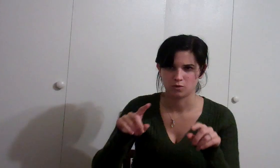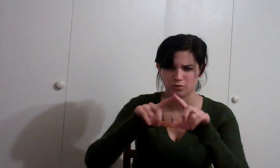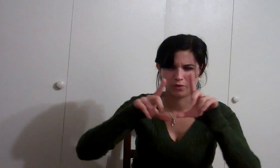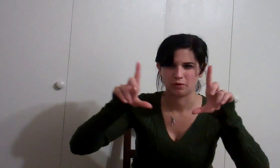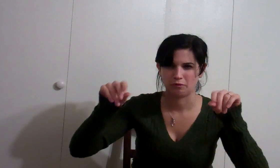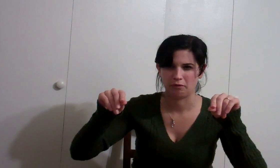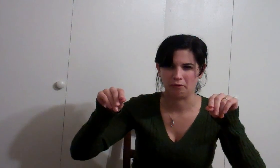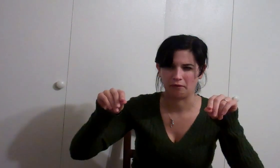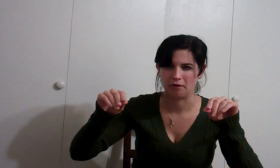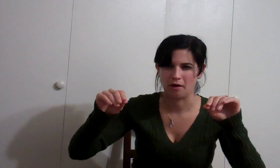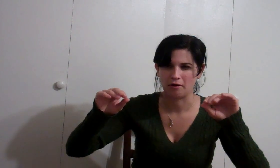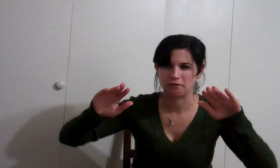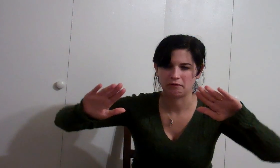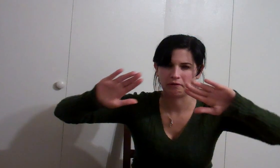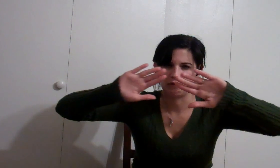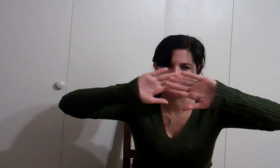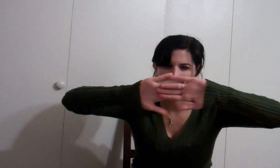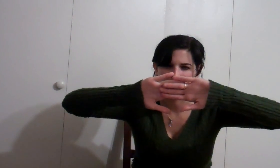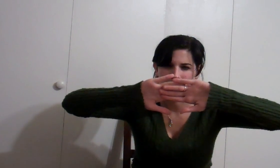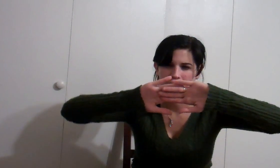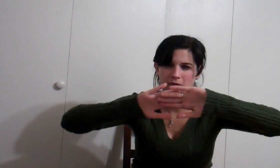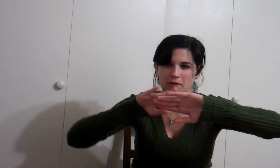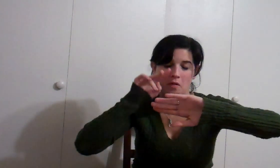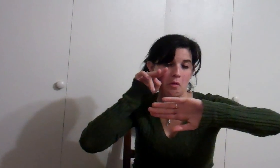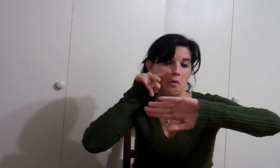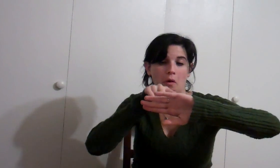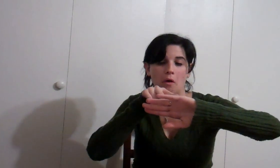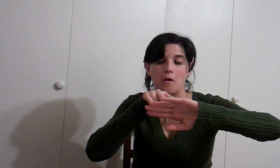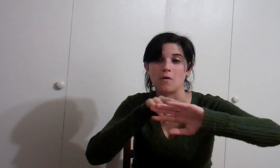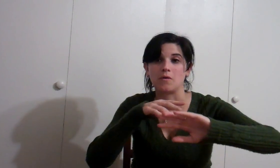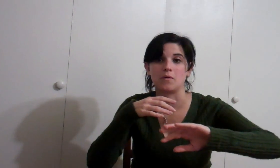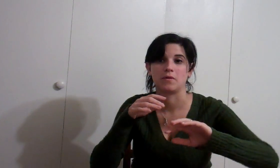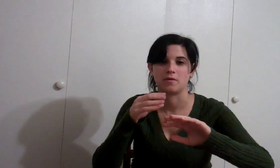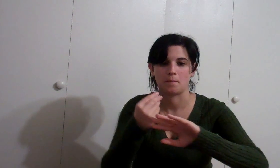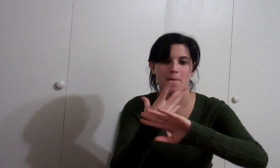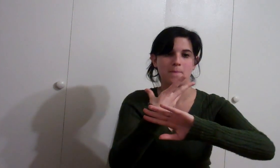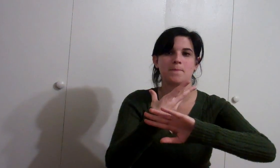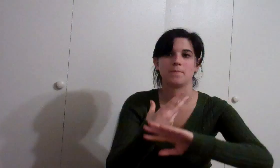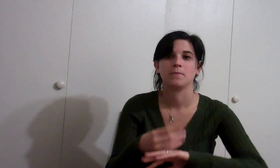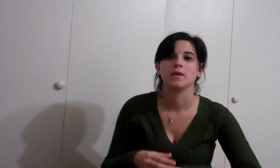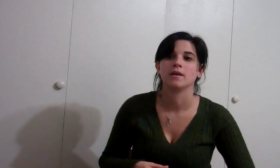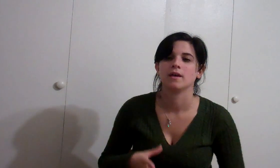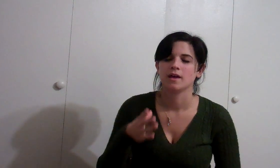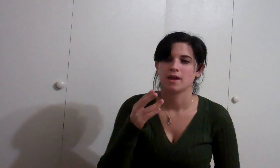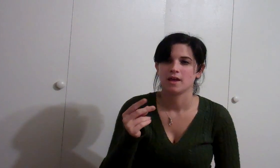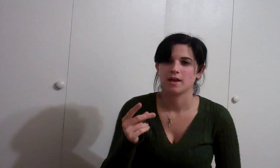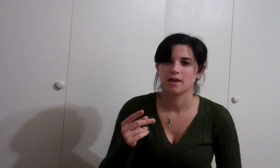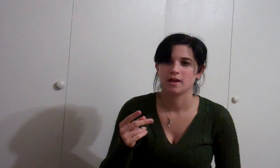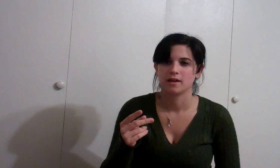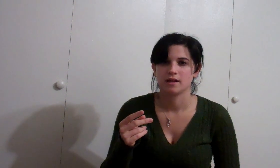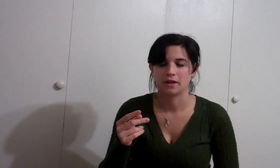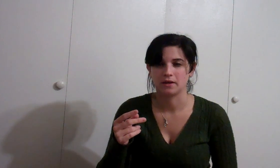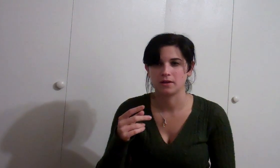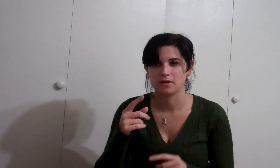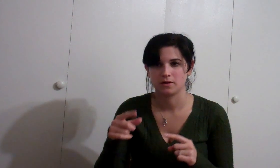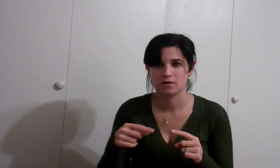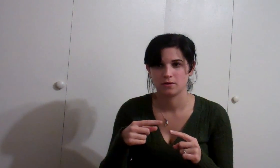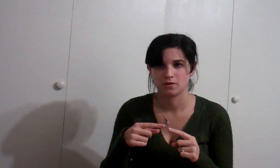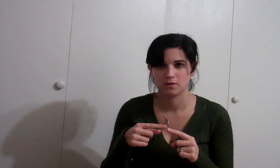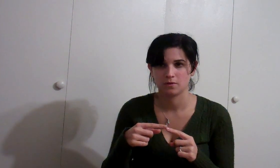through. Oh, yeah. And when I saw these images from the 1880s, 1870s, when I saw them 2D, it was fine. But when I put them in this device, I can